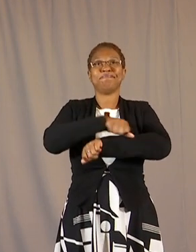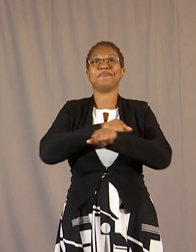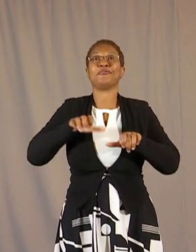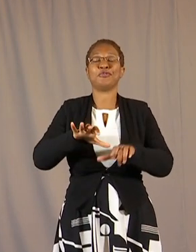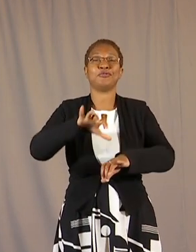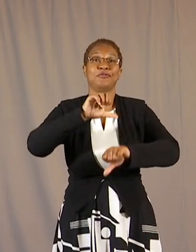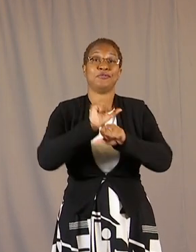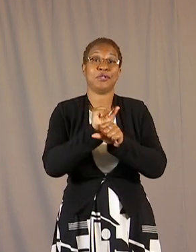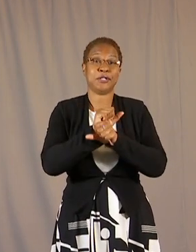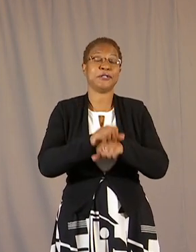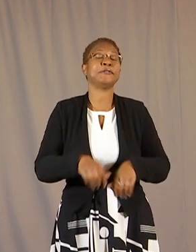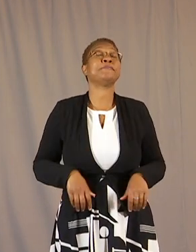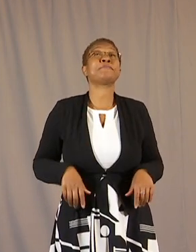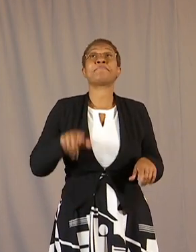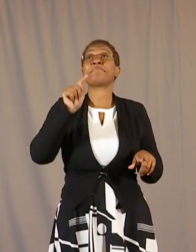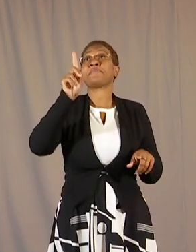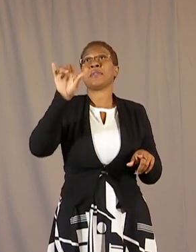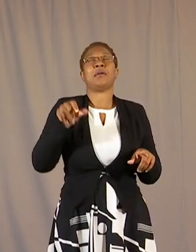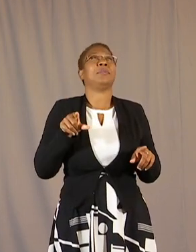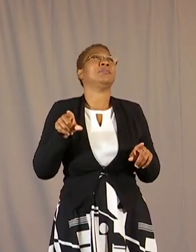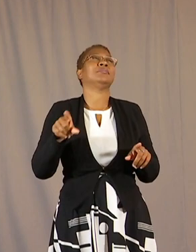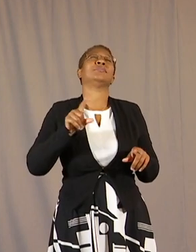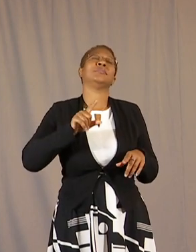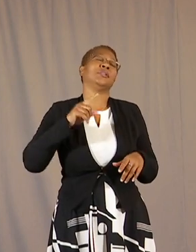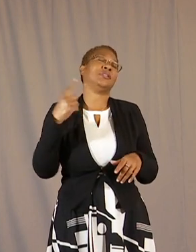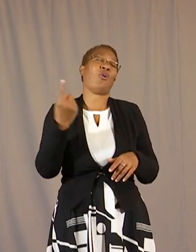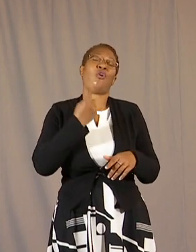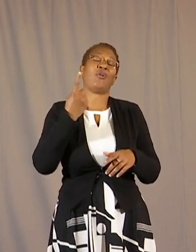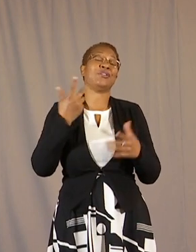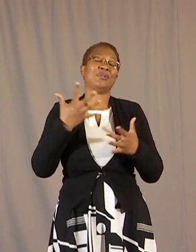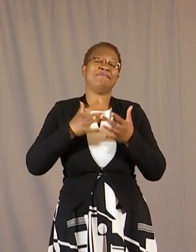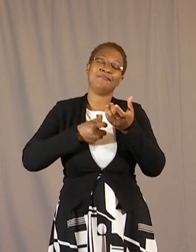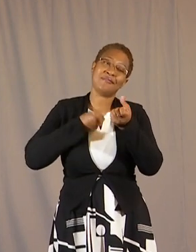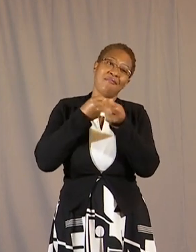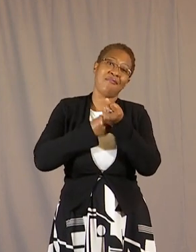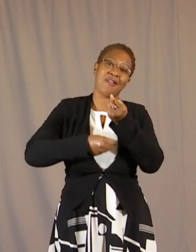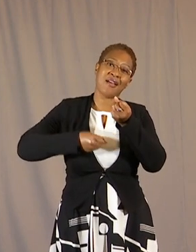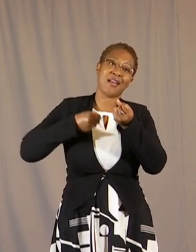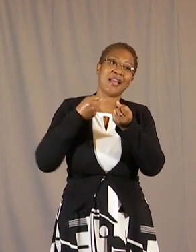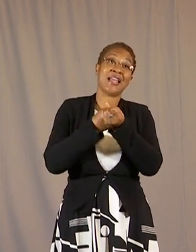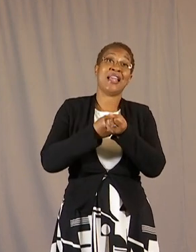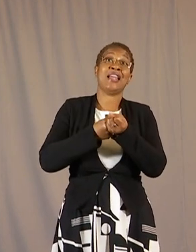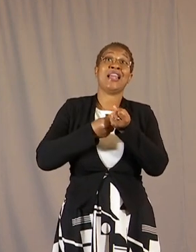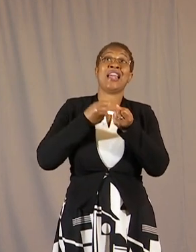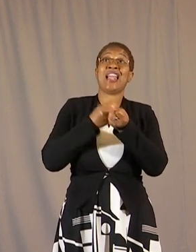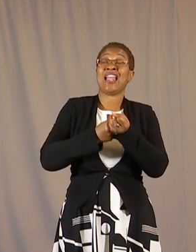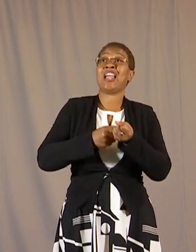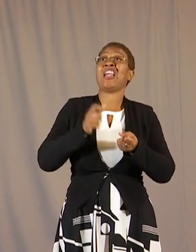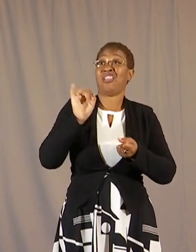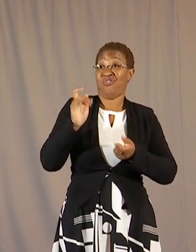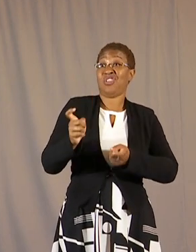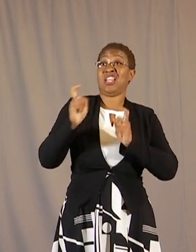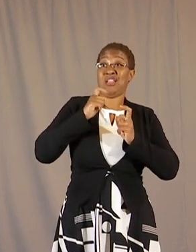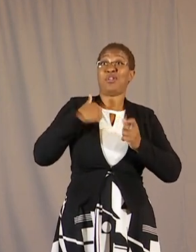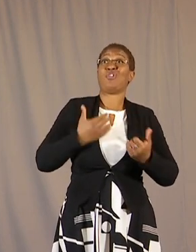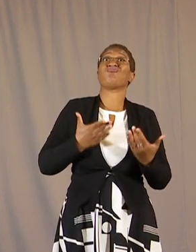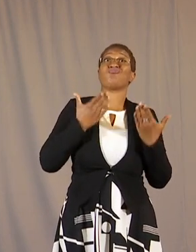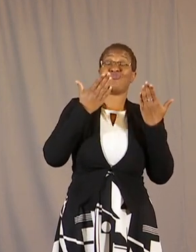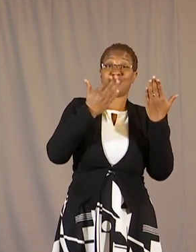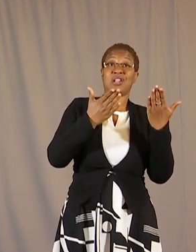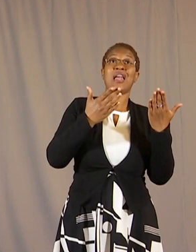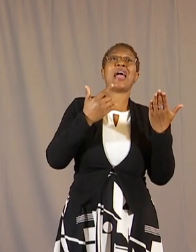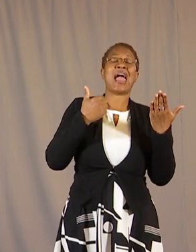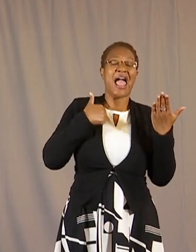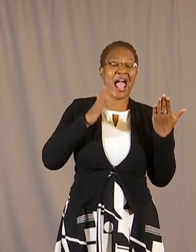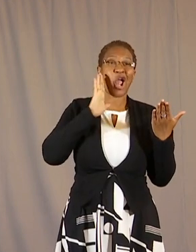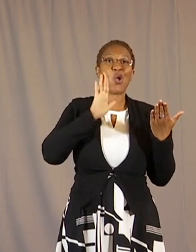Tommy has always been an advocate of, give me the recommendation and I will find